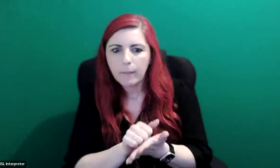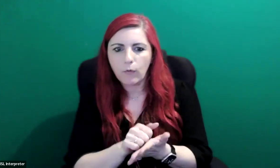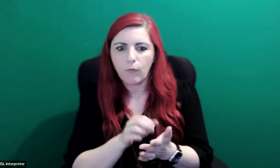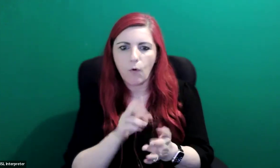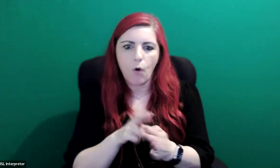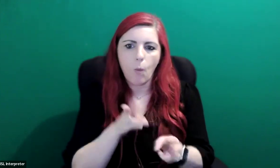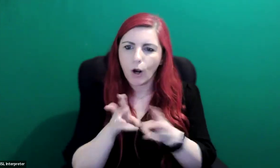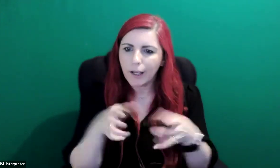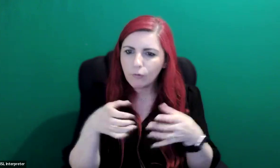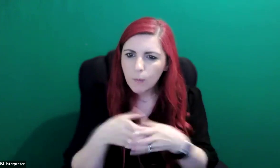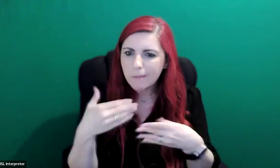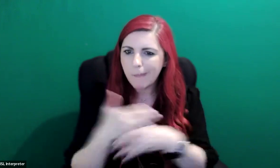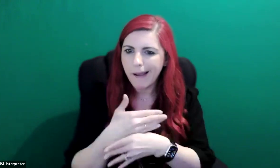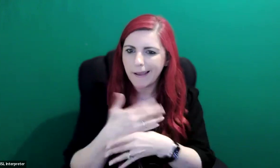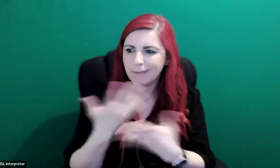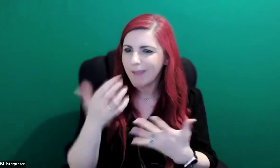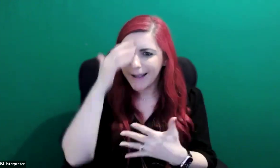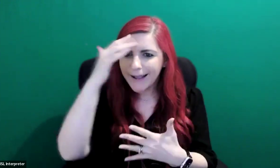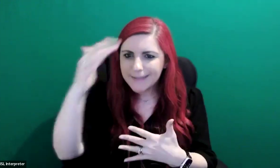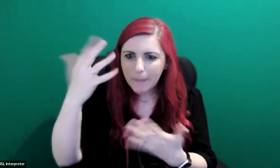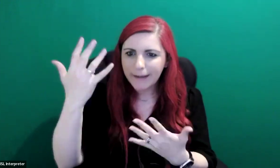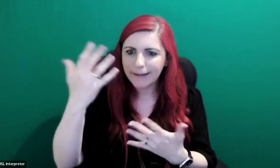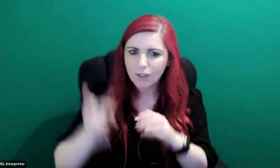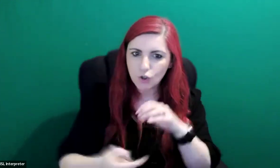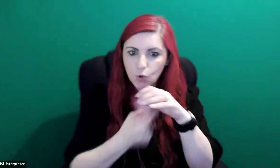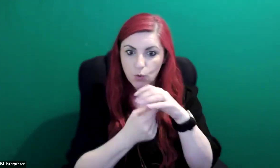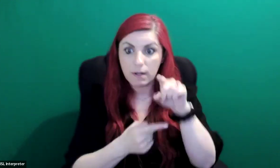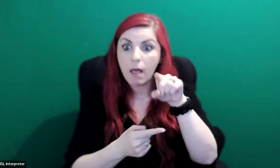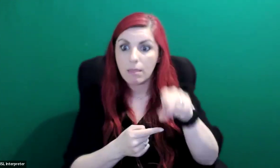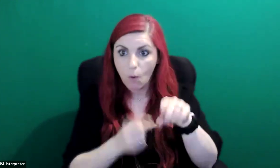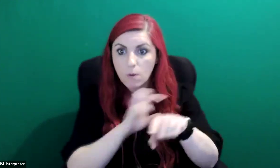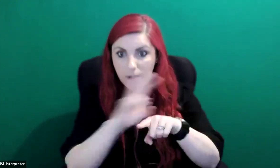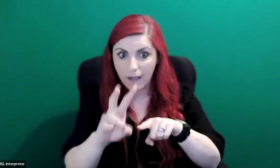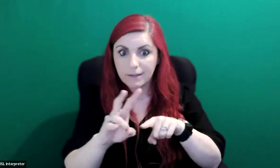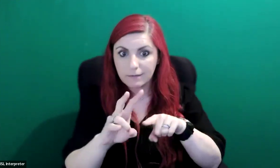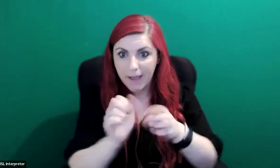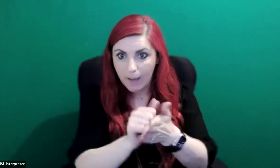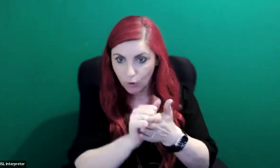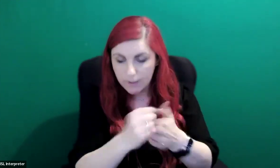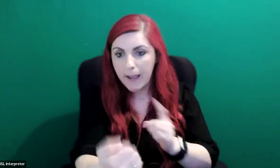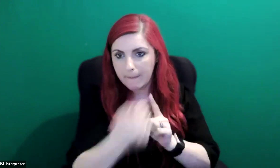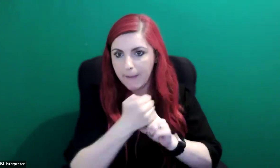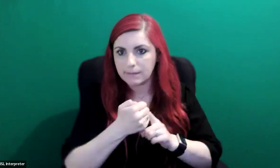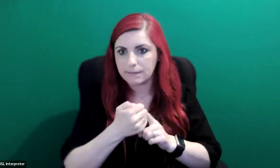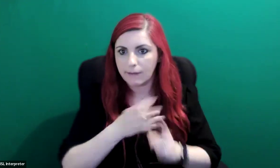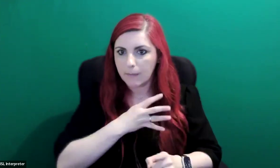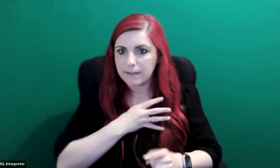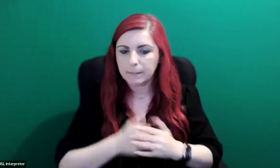by academic institutions also has a big impact on the committee